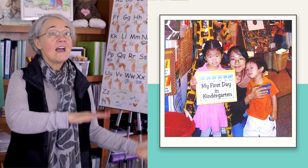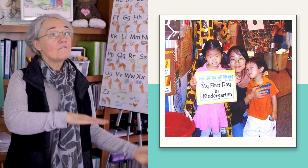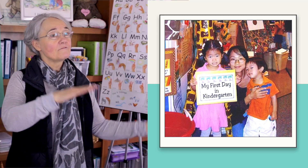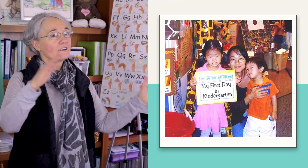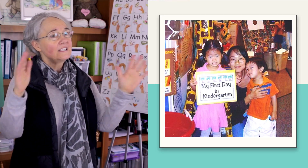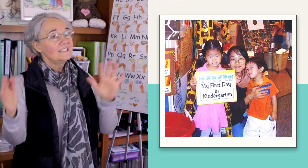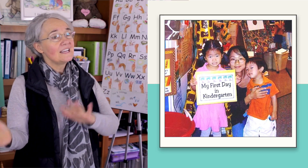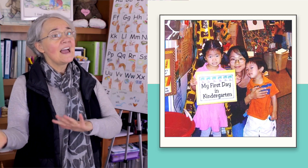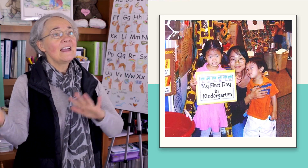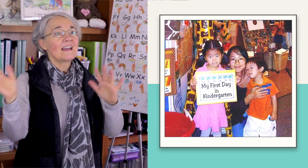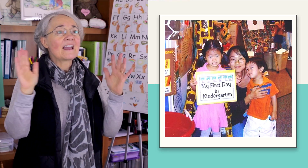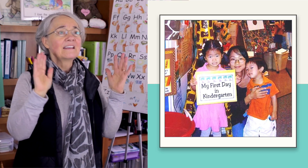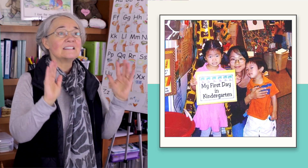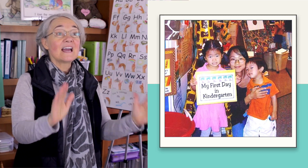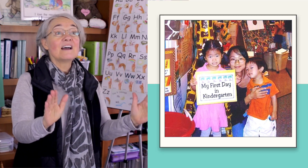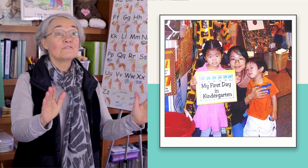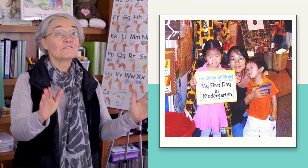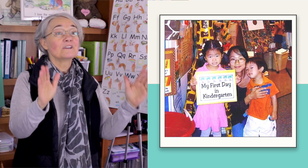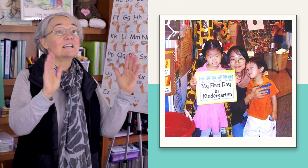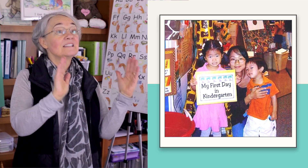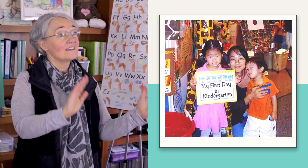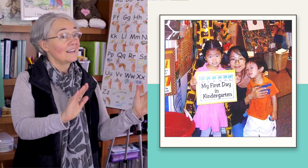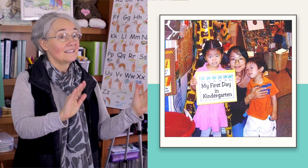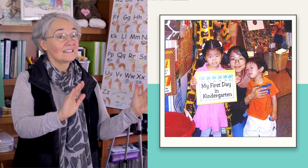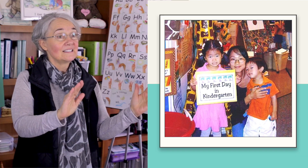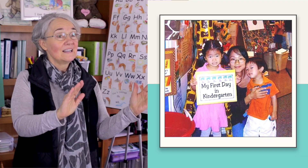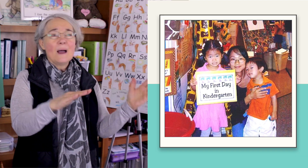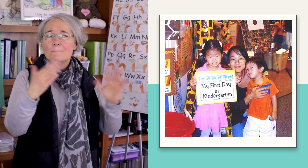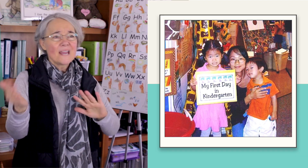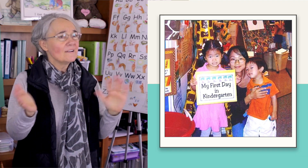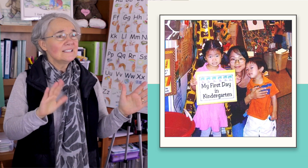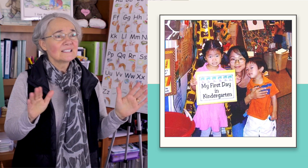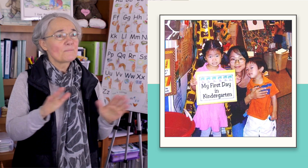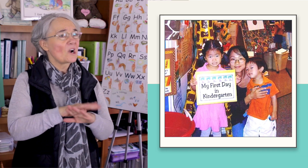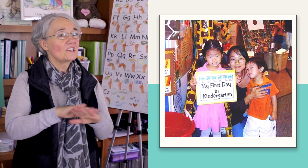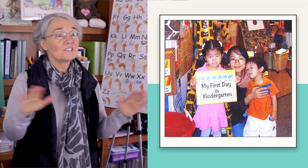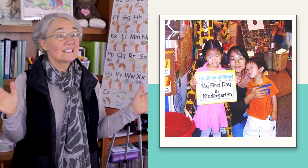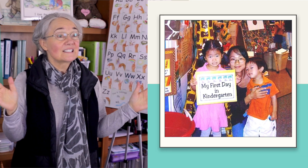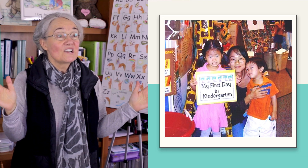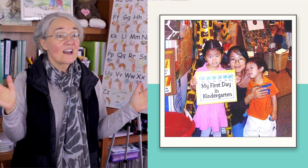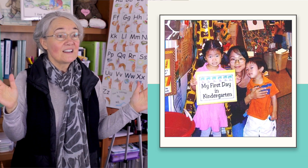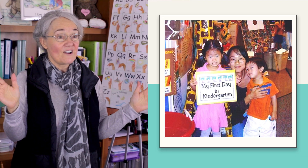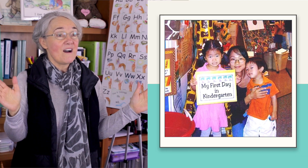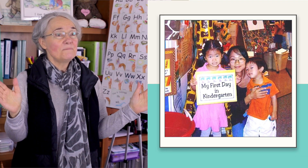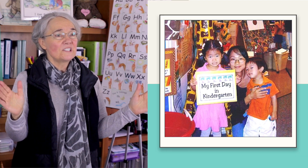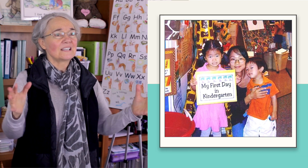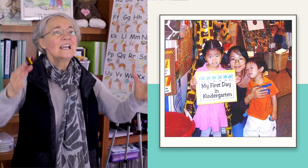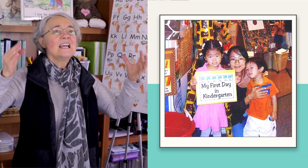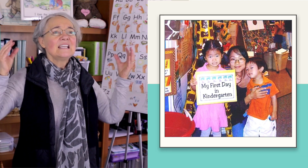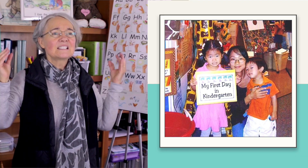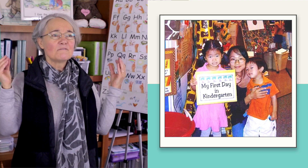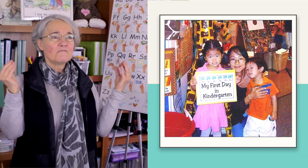write every day and every night. Parents as partners is not an